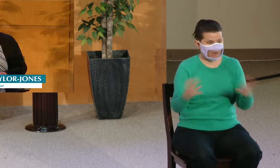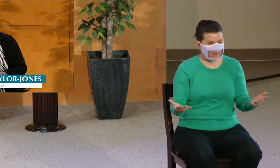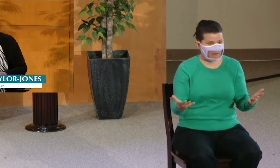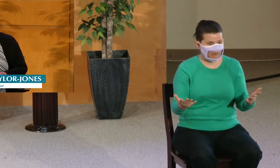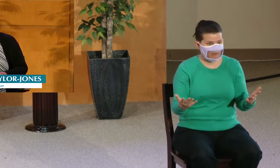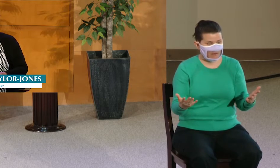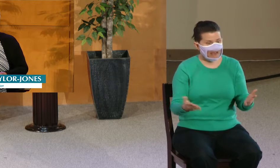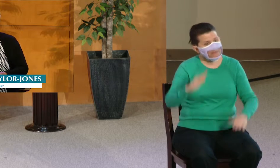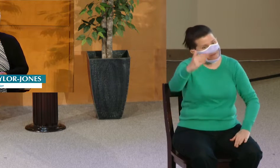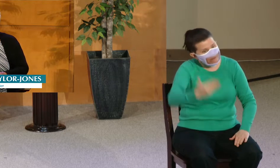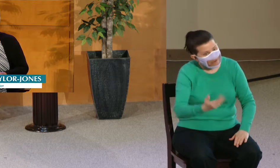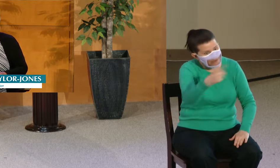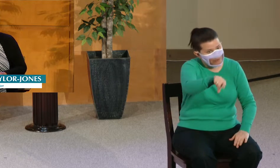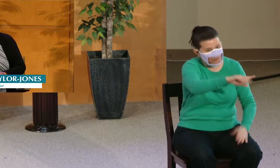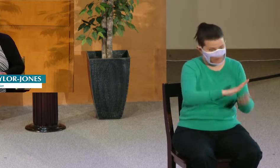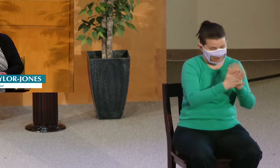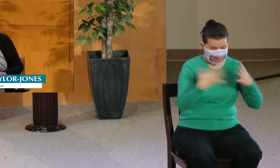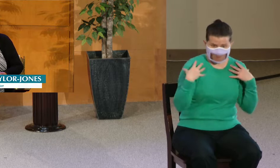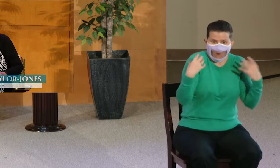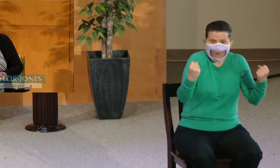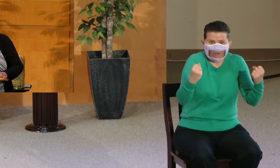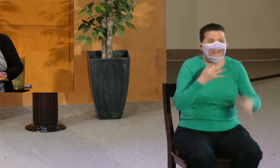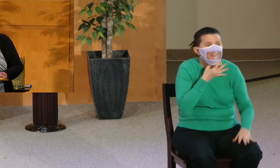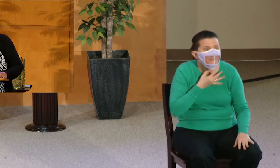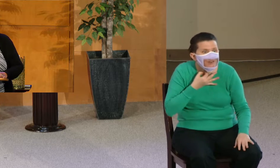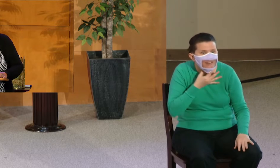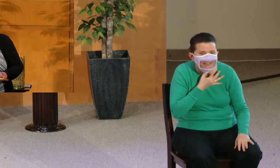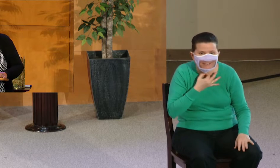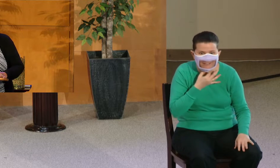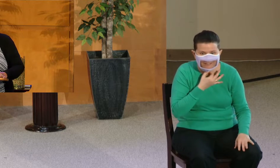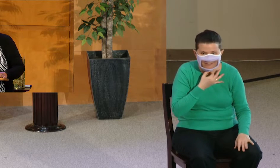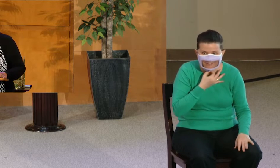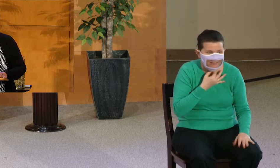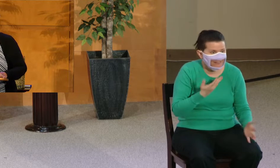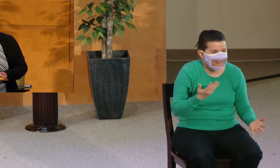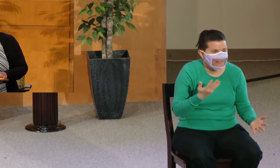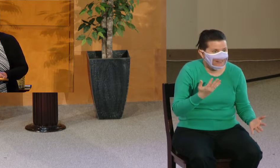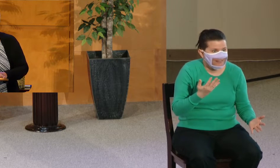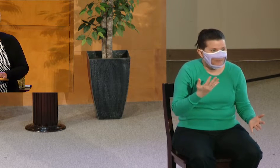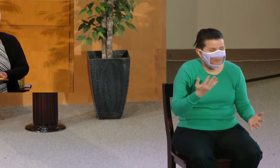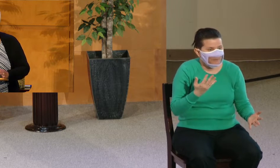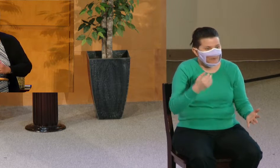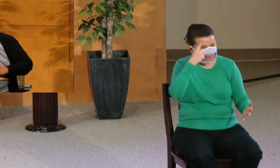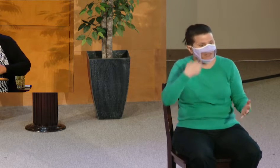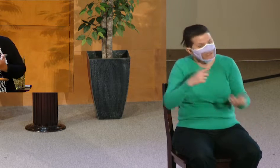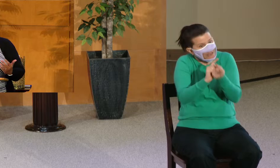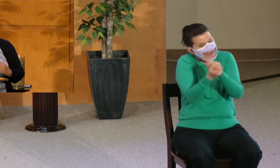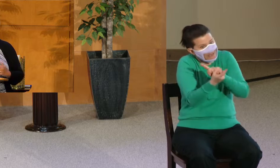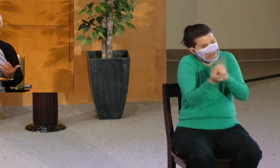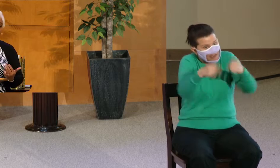be inquisitive. Because you know what? Change is going to happen. It's going to happen. So you can